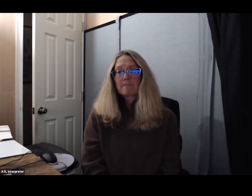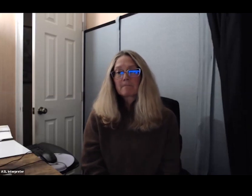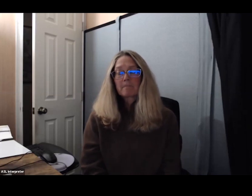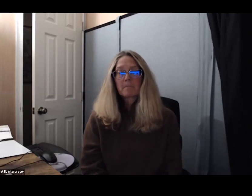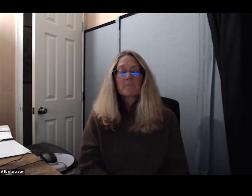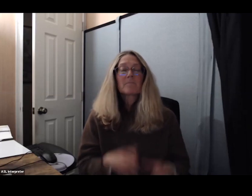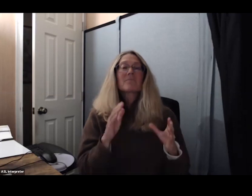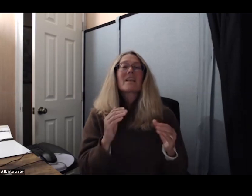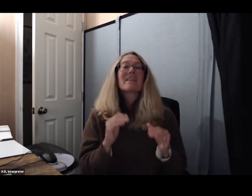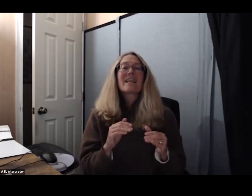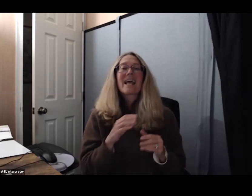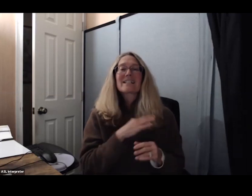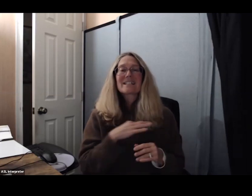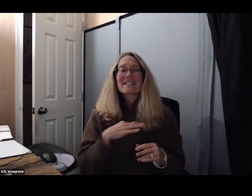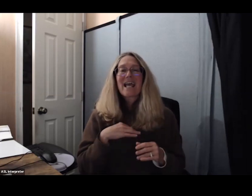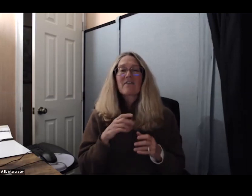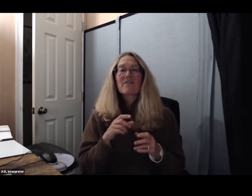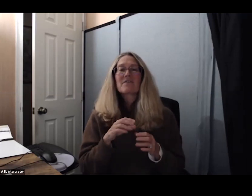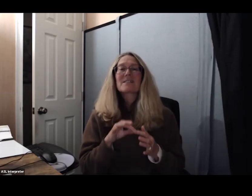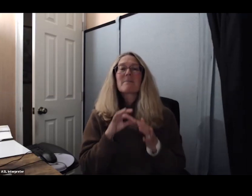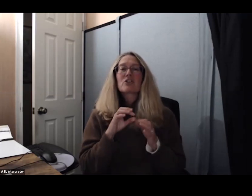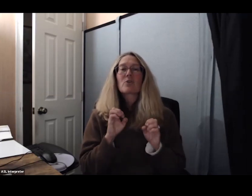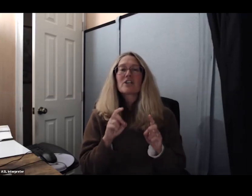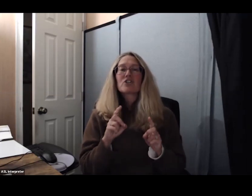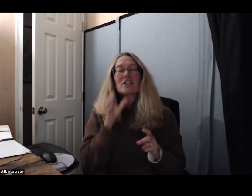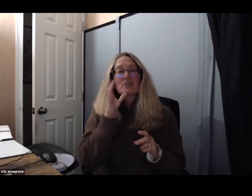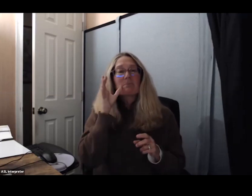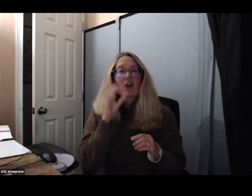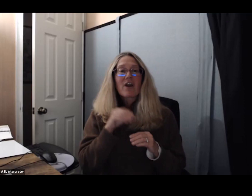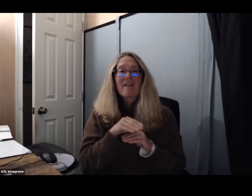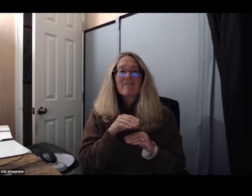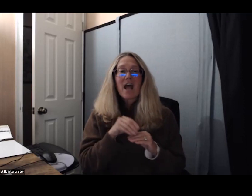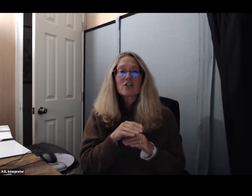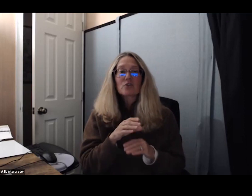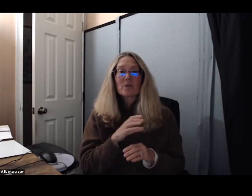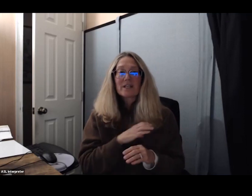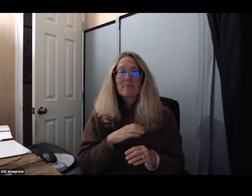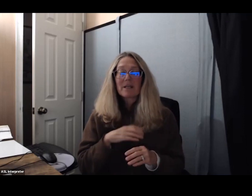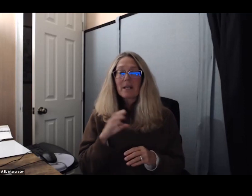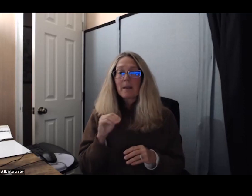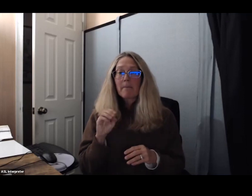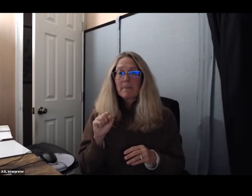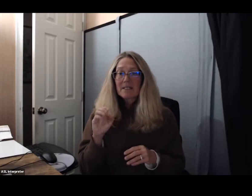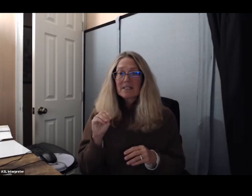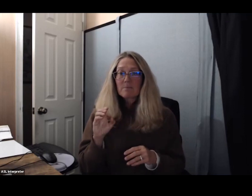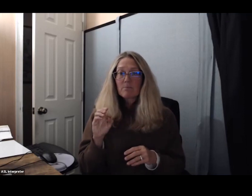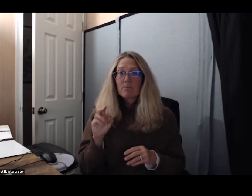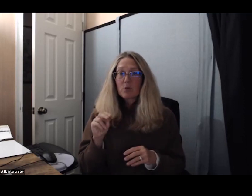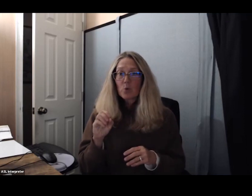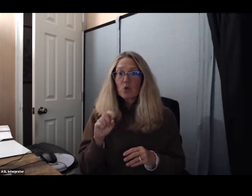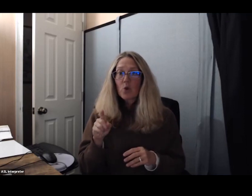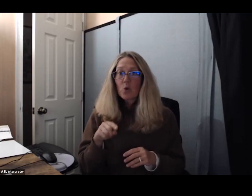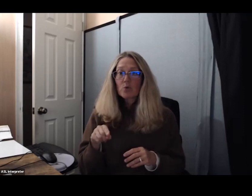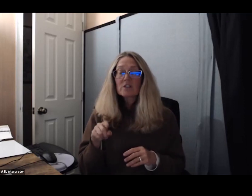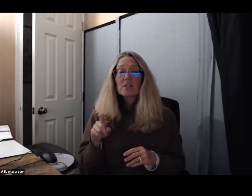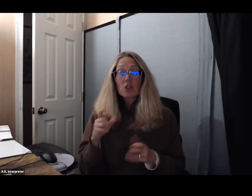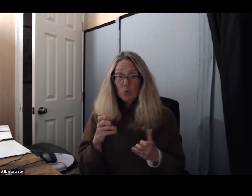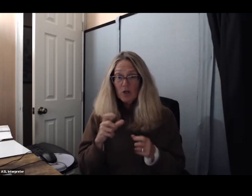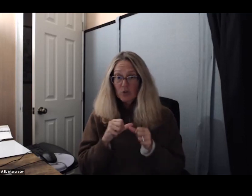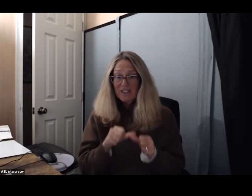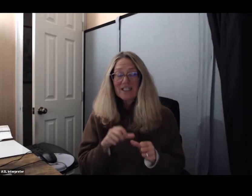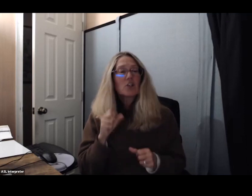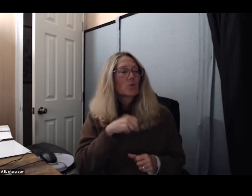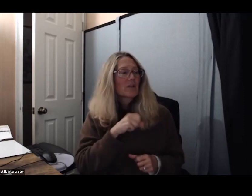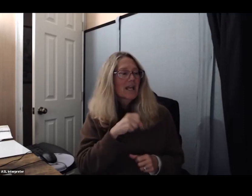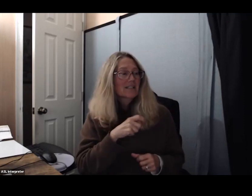Okay, and our next is Staff Special Education Parent Advisory Committee. Ms. Munoz, you're the rep on that. Do you want to continue? I would like to continue, Okay,